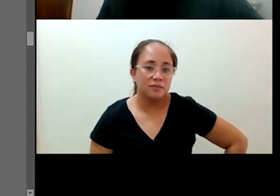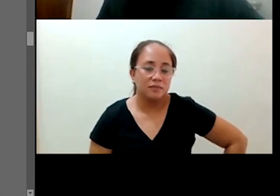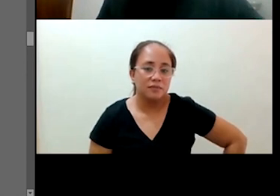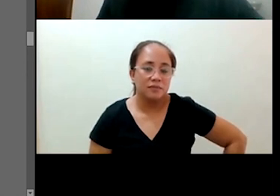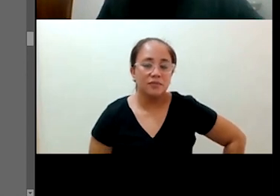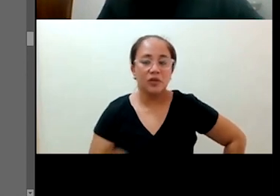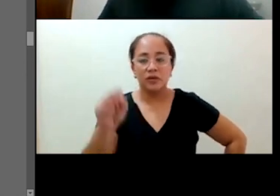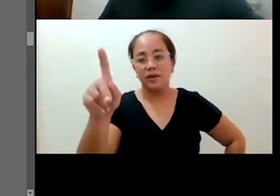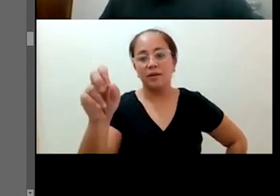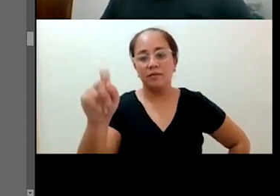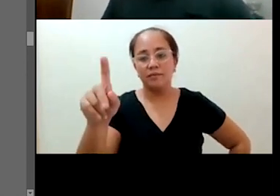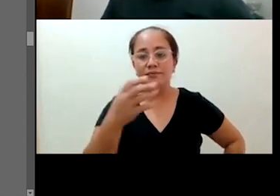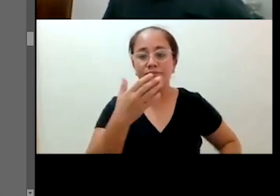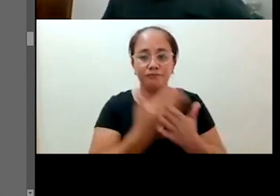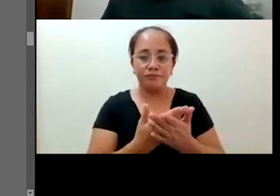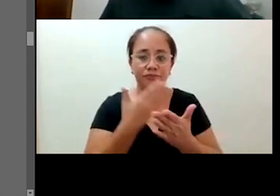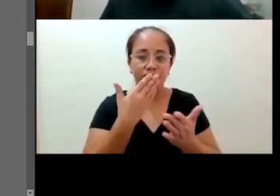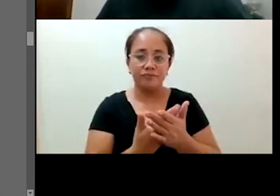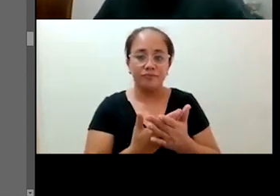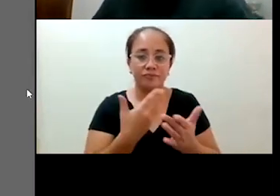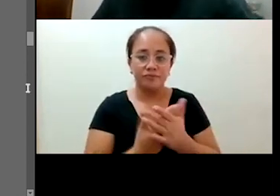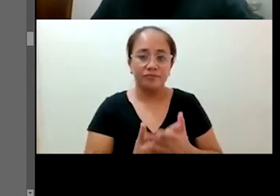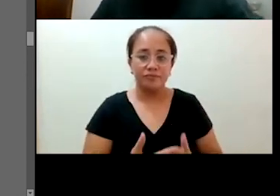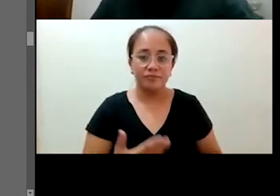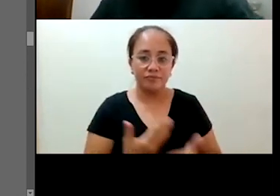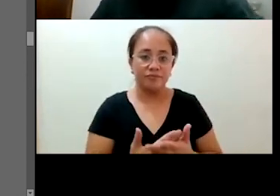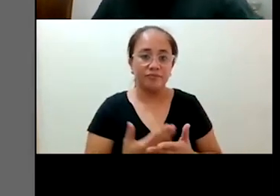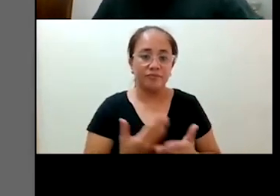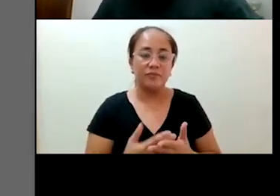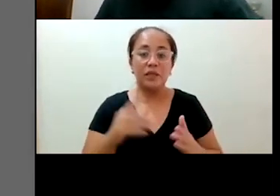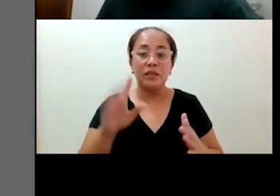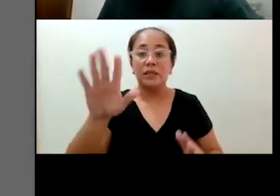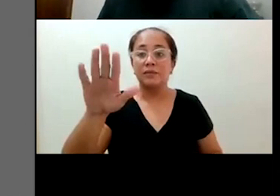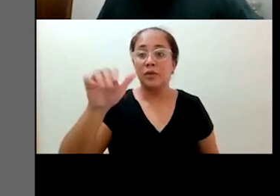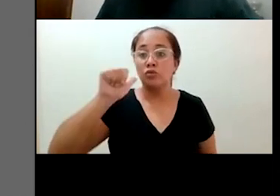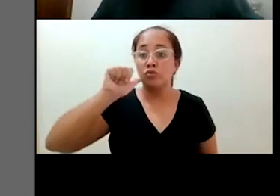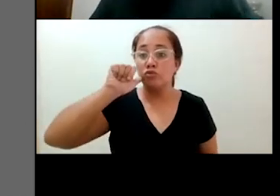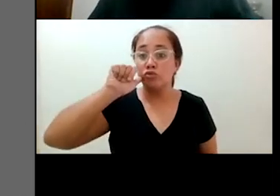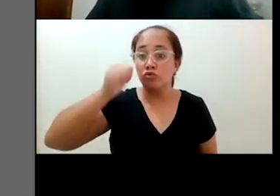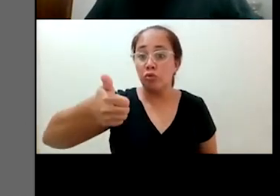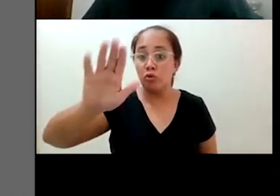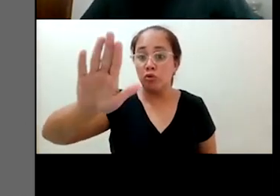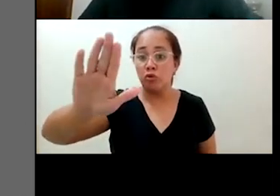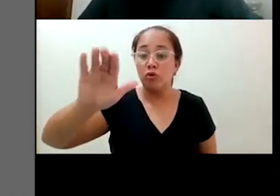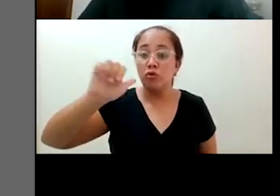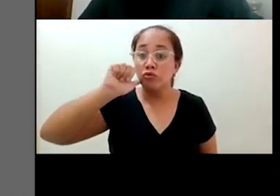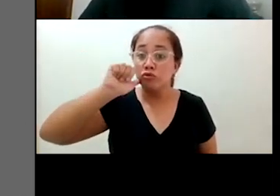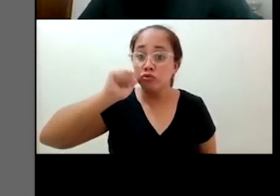Okay. mm, Good. yeah. Okay. So then tomorrow, when you start,